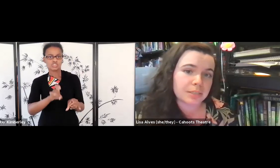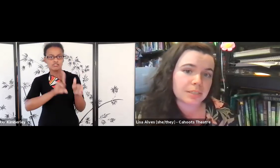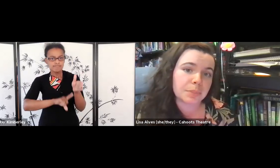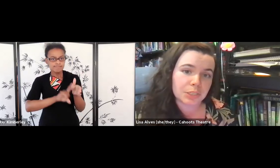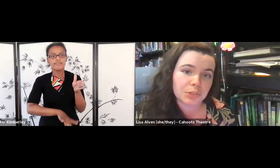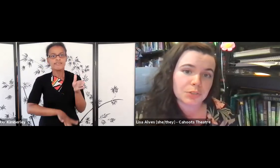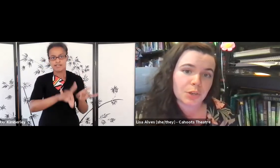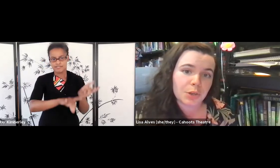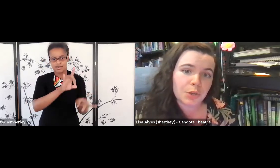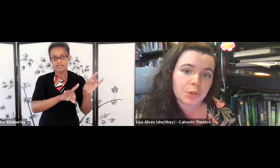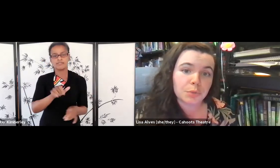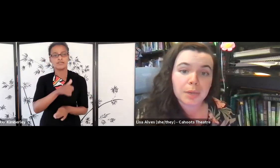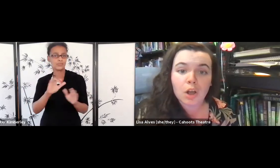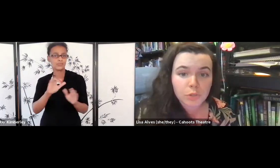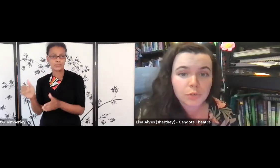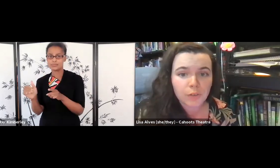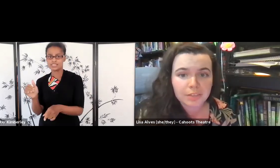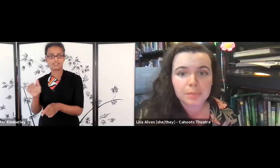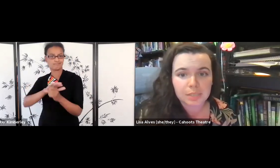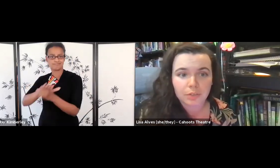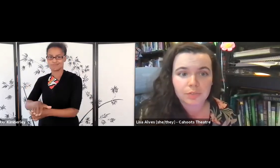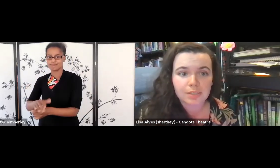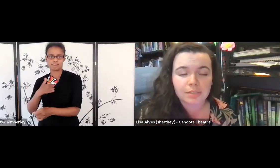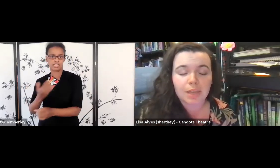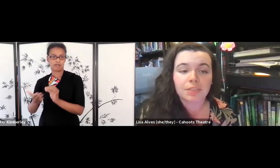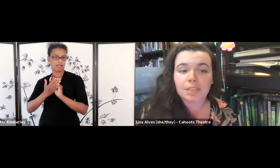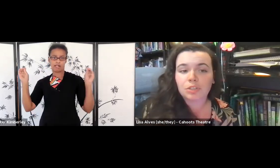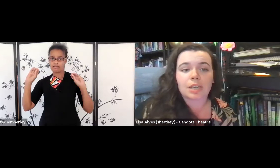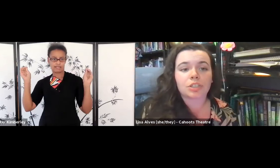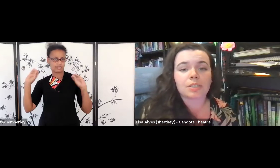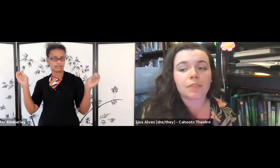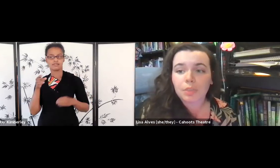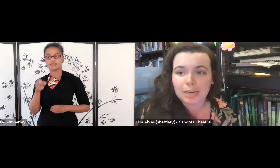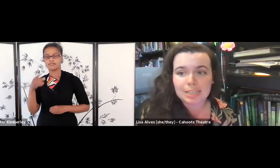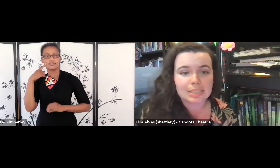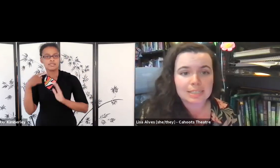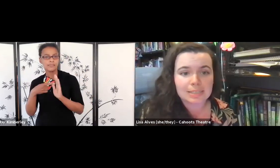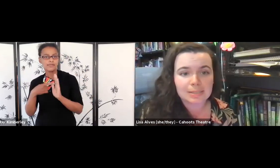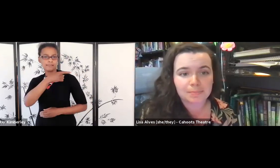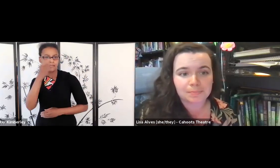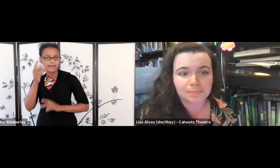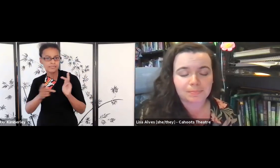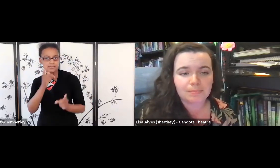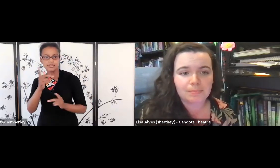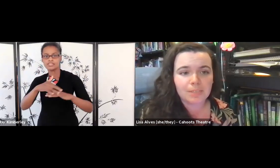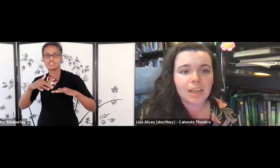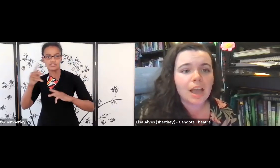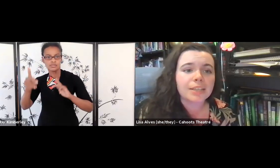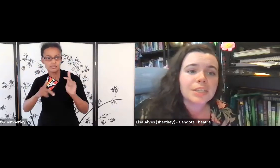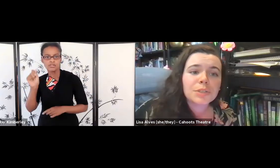and peers, who may also find themselves at the intersections of other identities. I'd like to